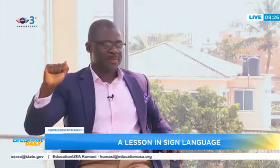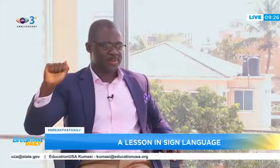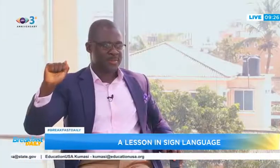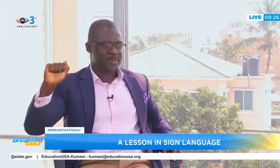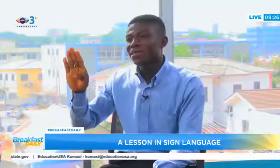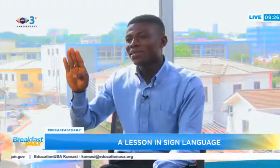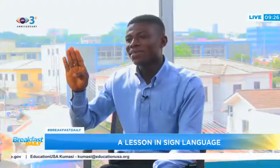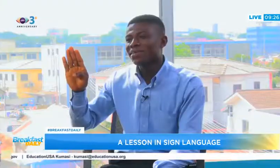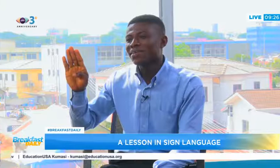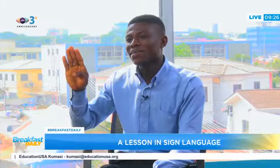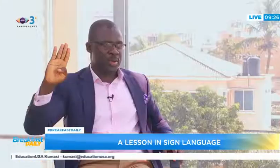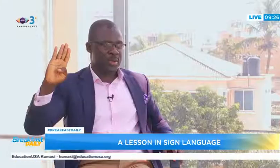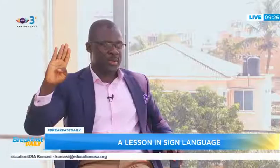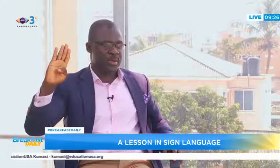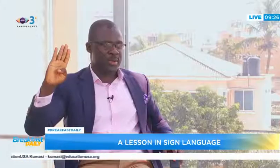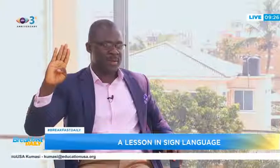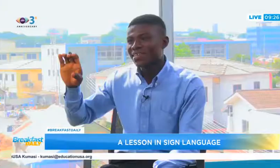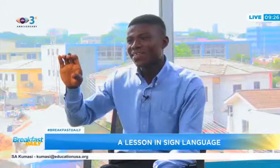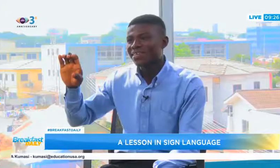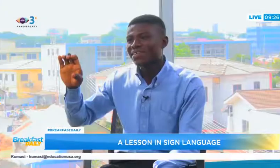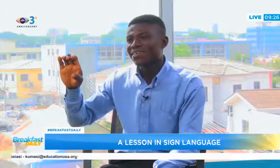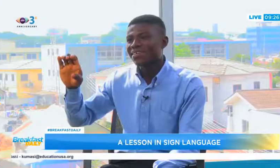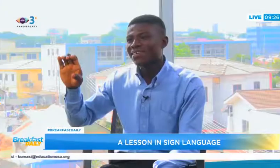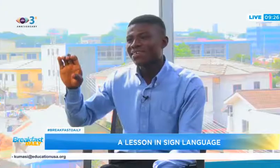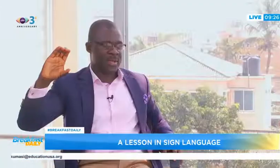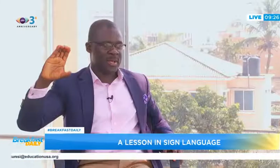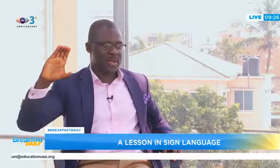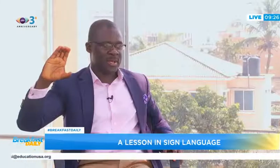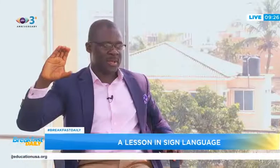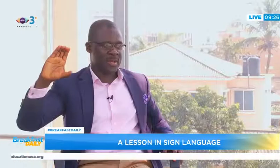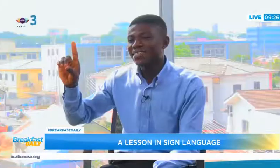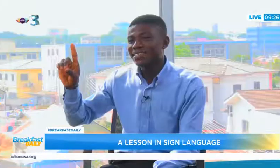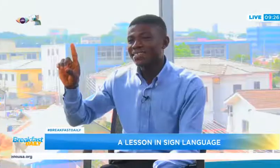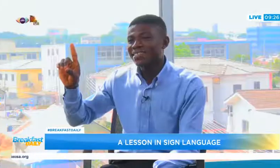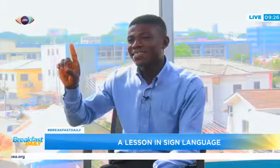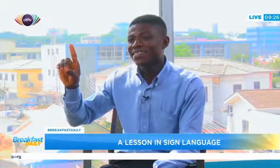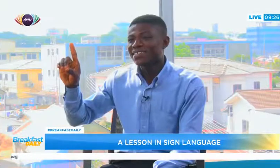Mm-hmm. B, B, C, C, D,